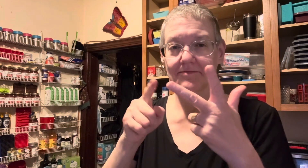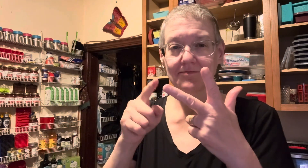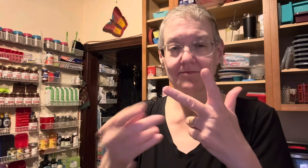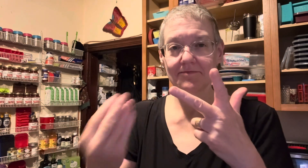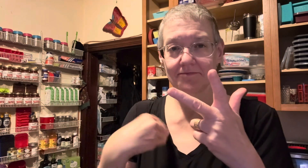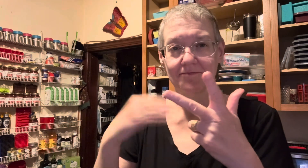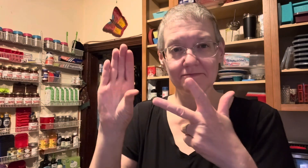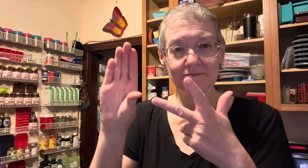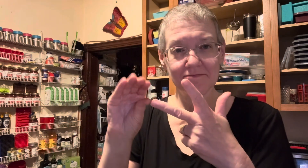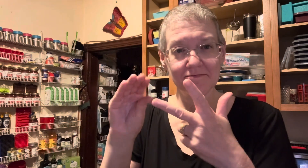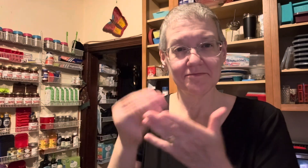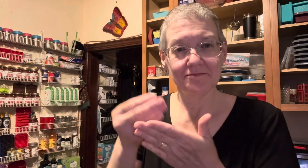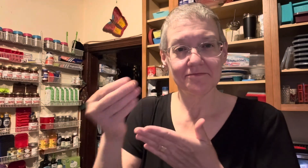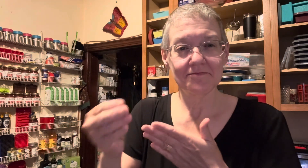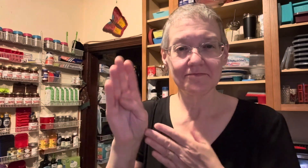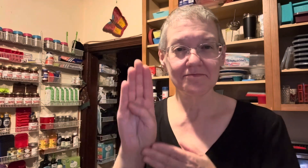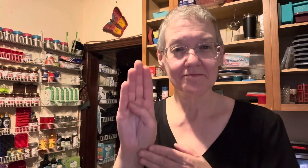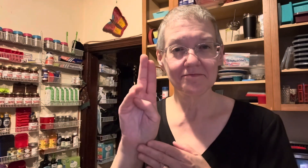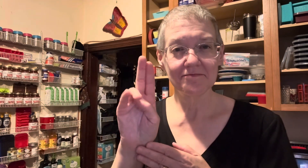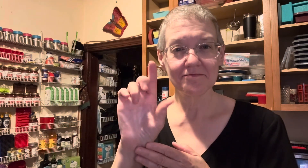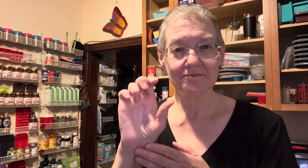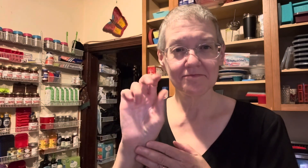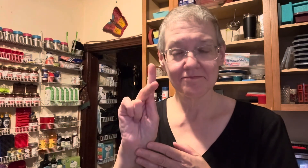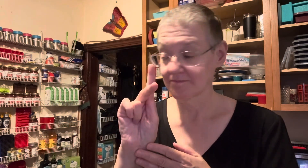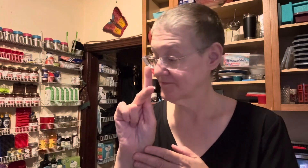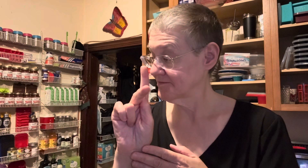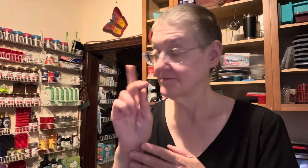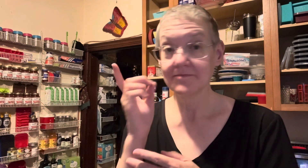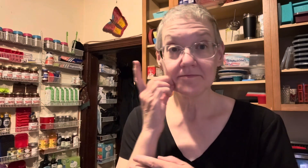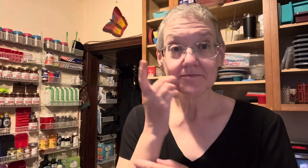best price because they'll give me a discount when I buy in bulk.